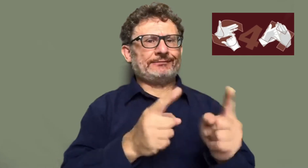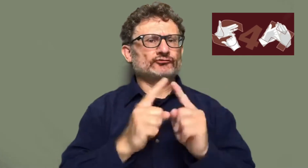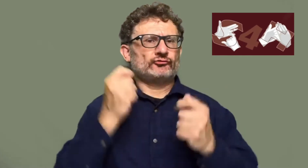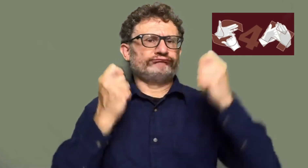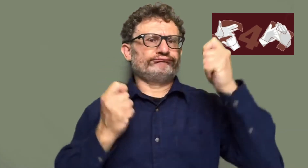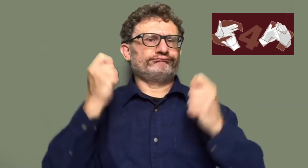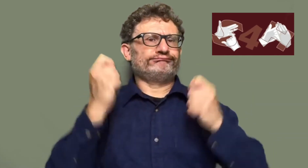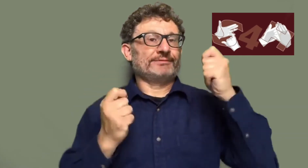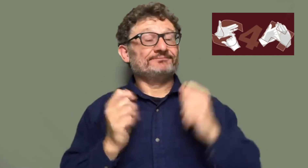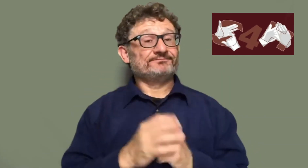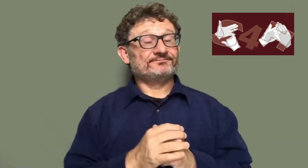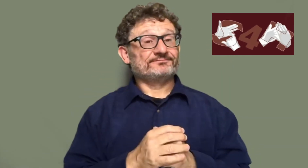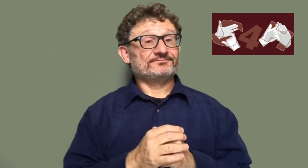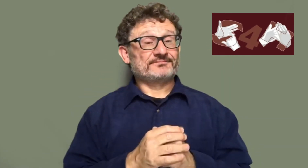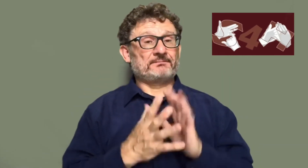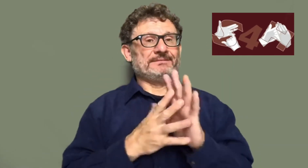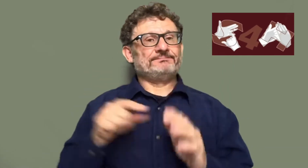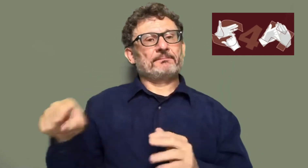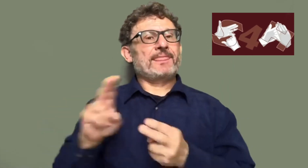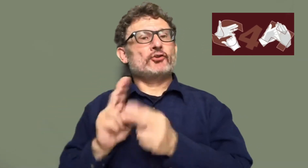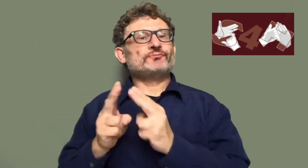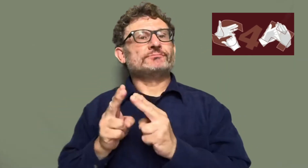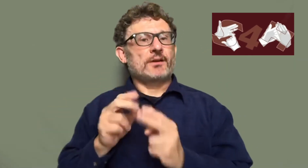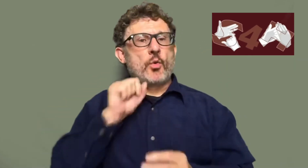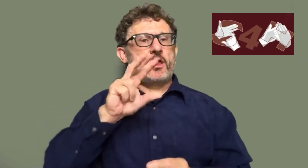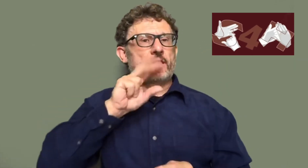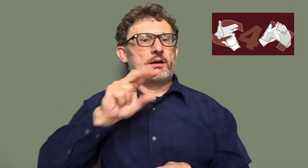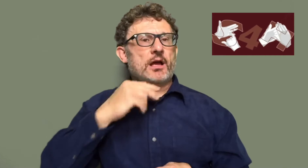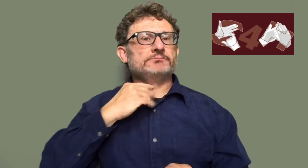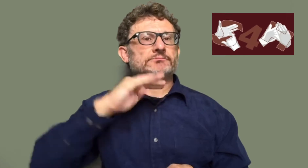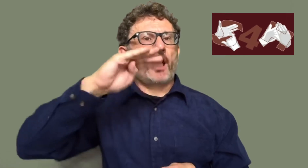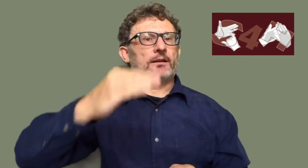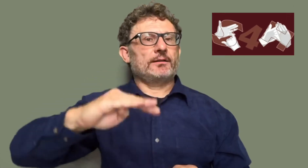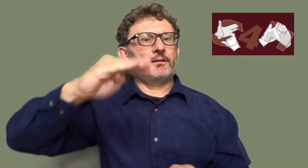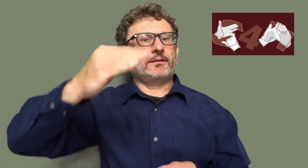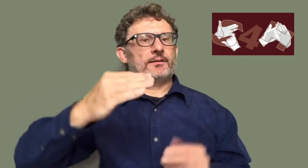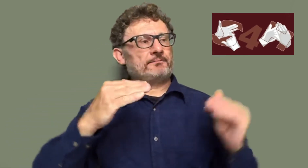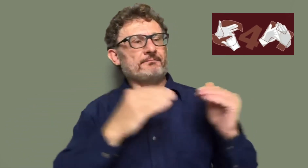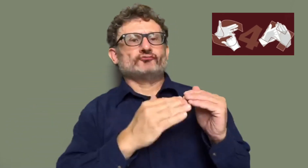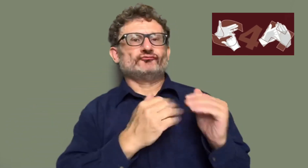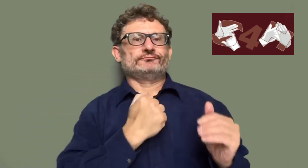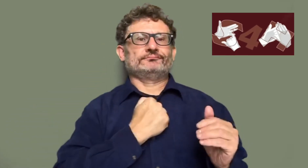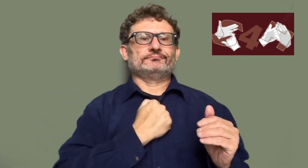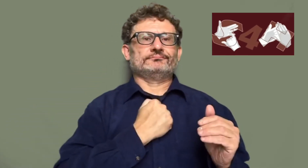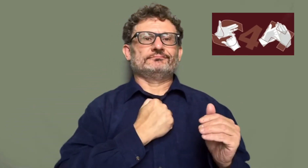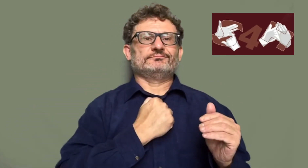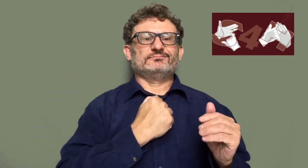or what different range of emotions, and that can be seen in their facial expressions. And what an interpreter would do is reflect that tone based